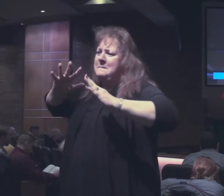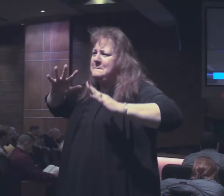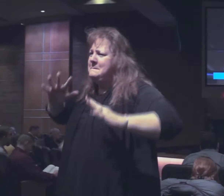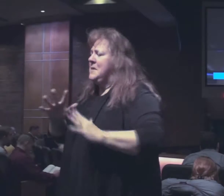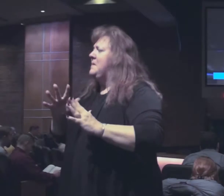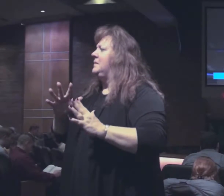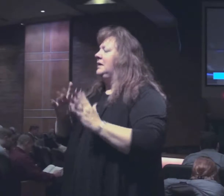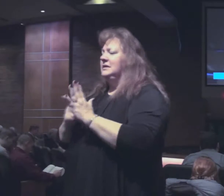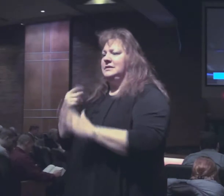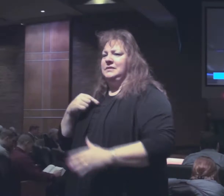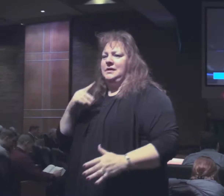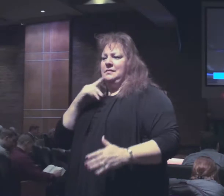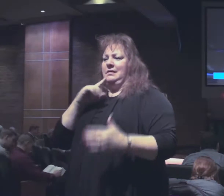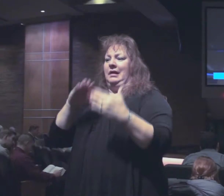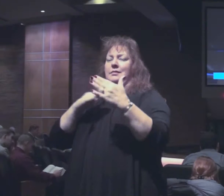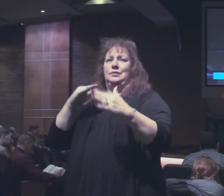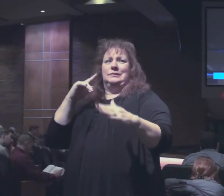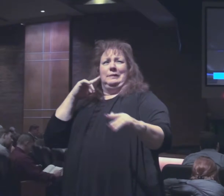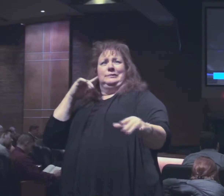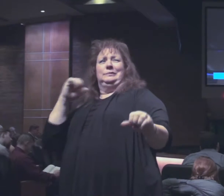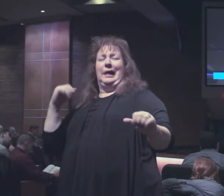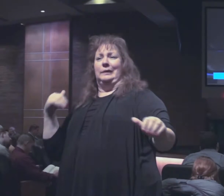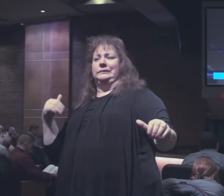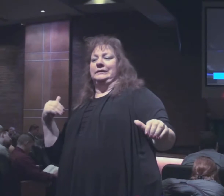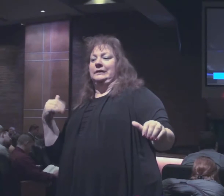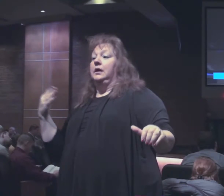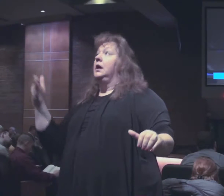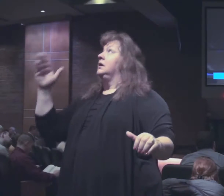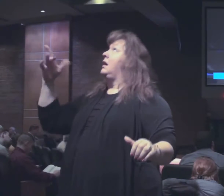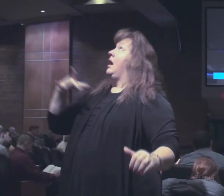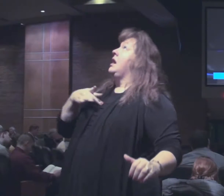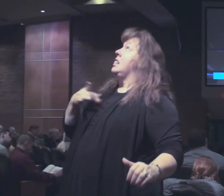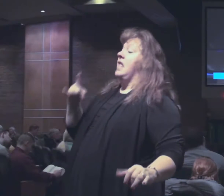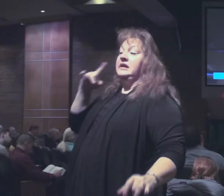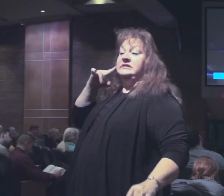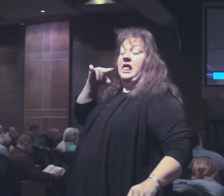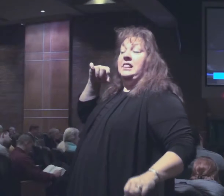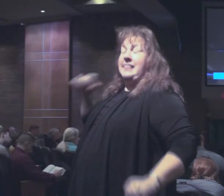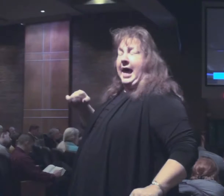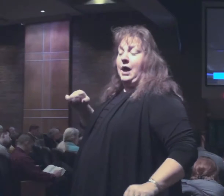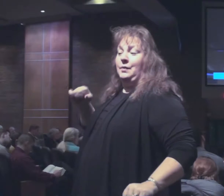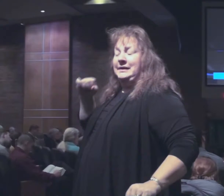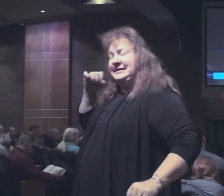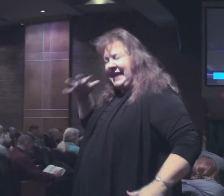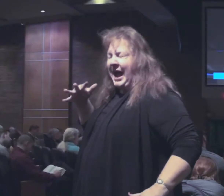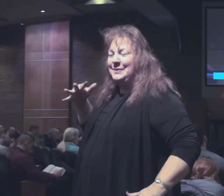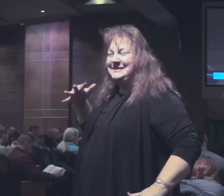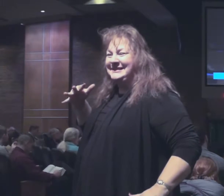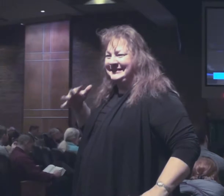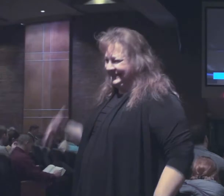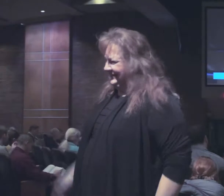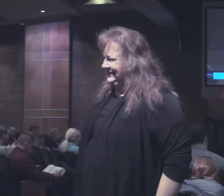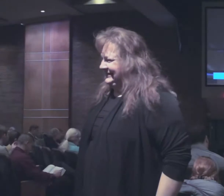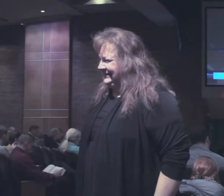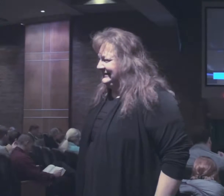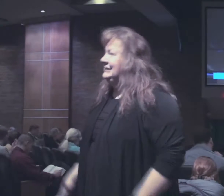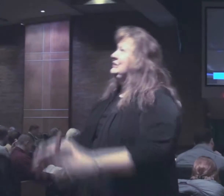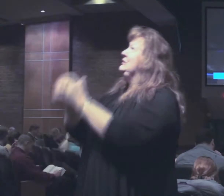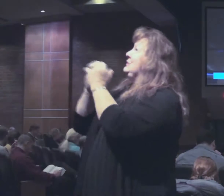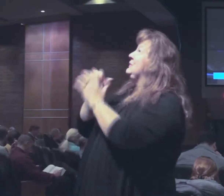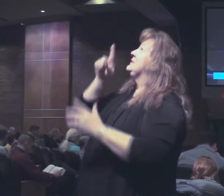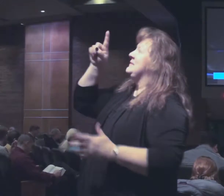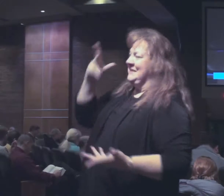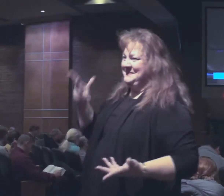of us sometimes talk about, is the music too loud? God evidently likes loud sounds in the music that worships